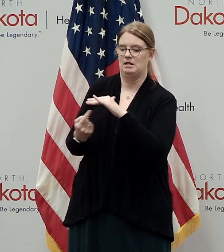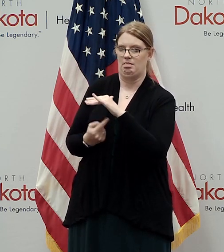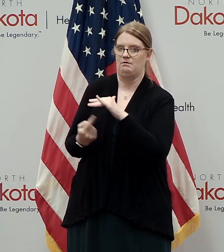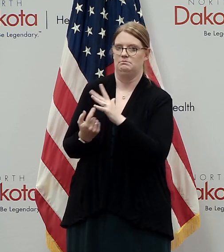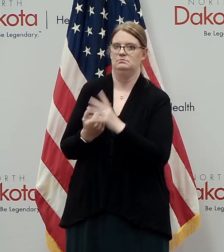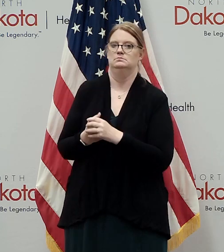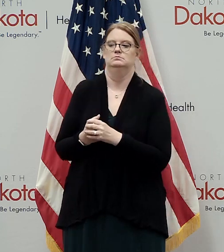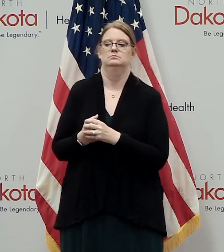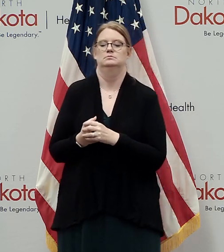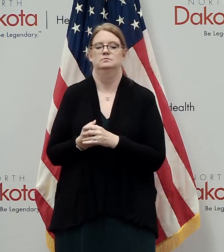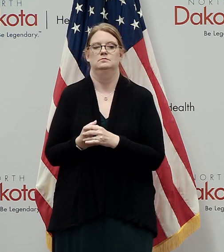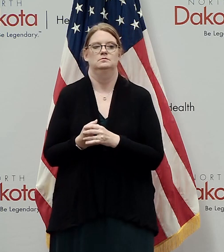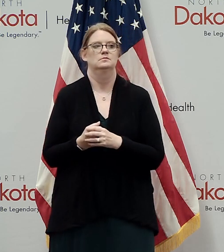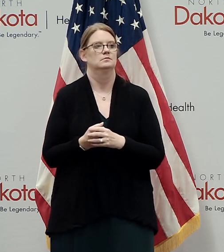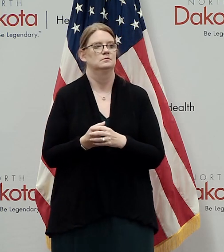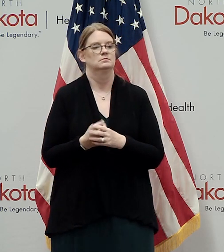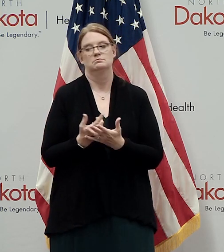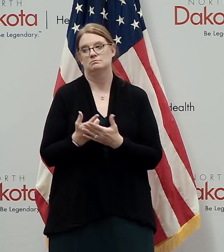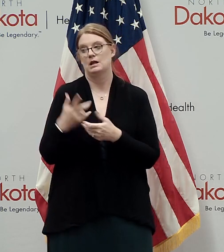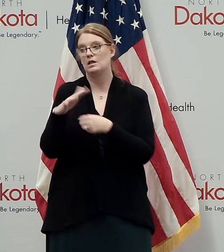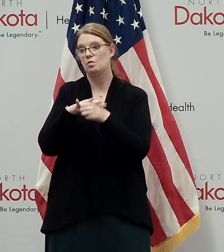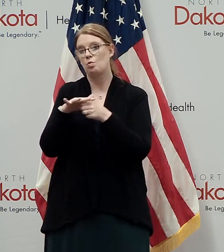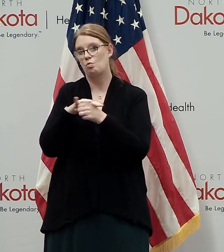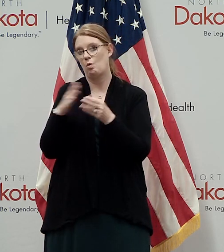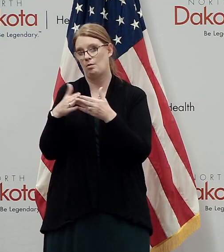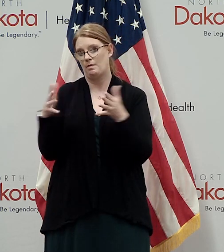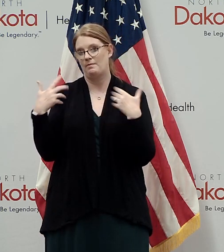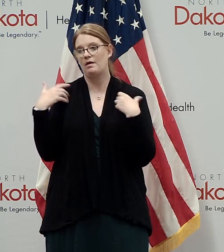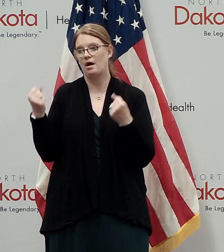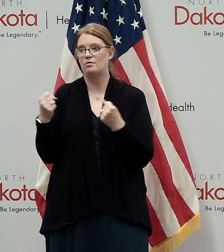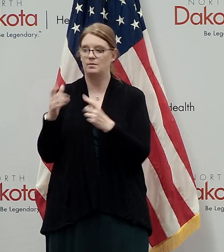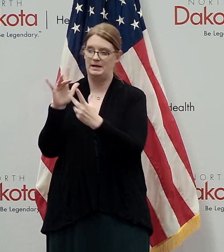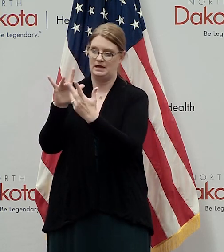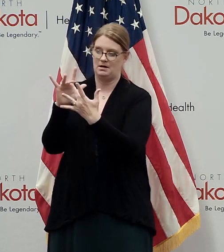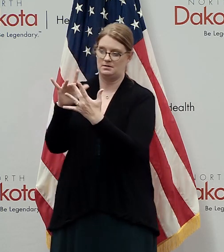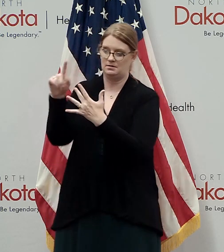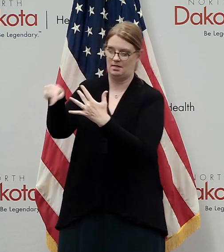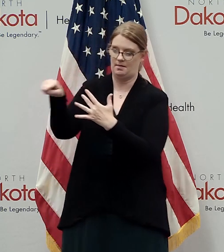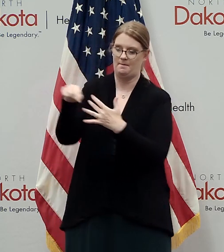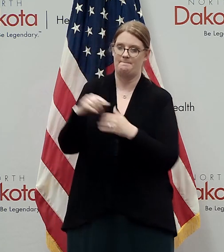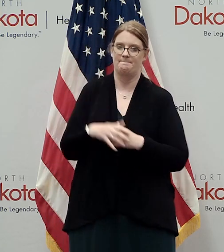be, local public health should be in contact with those individuals.